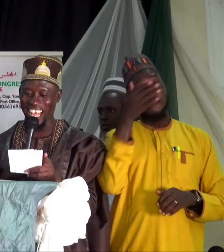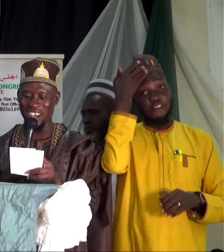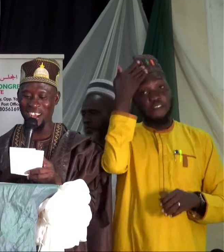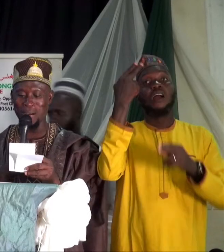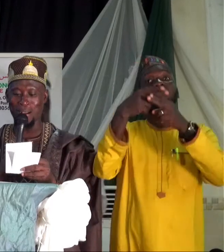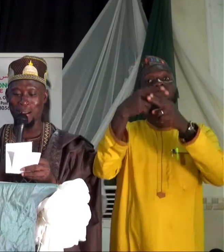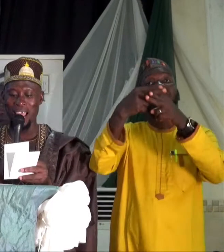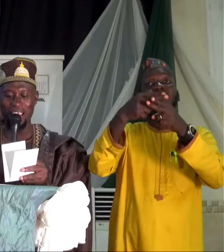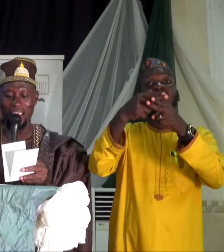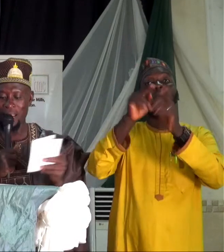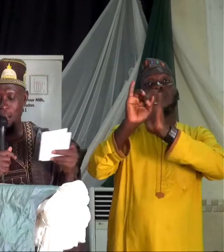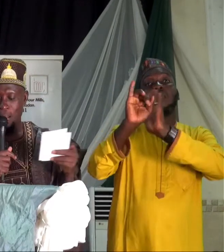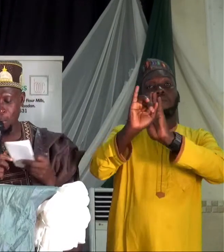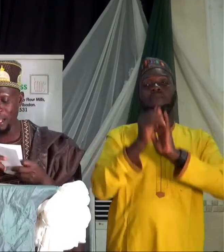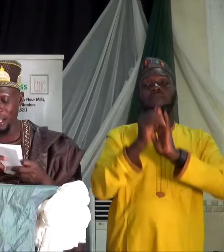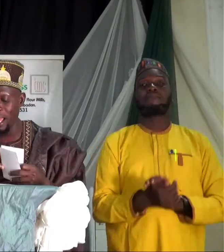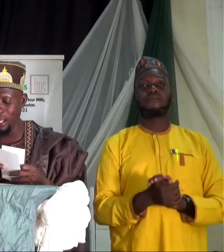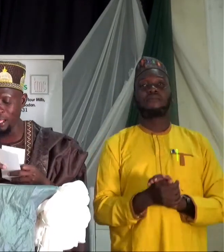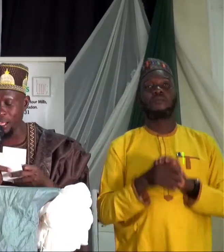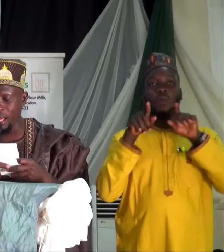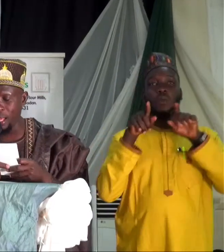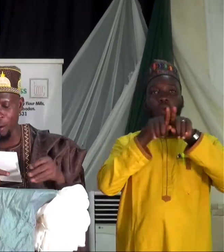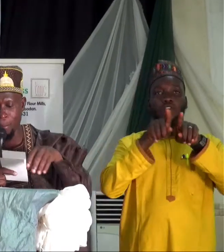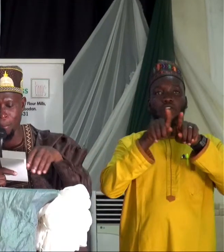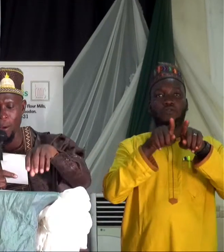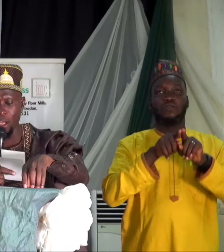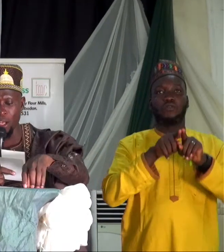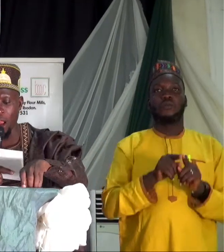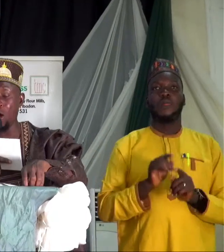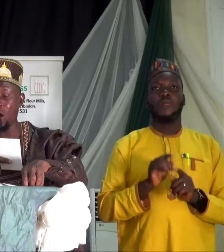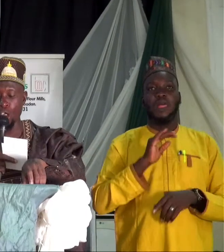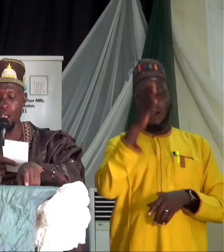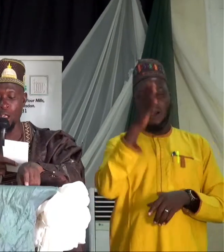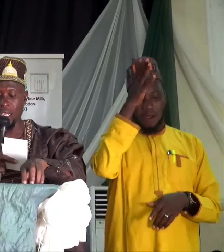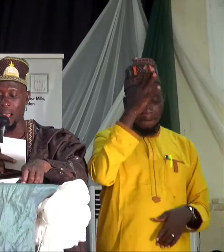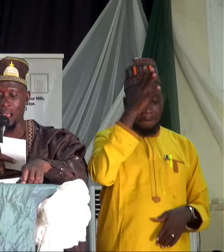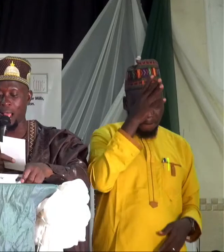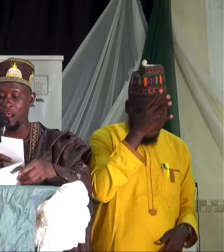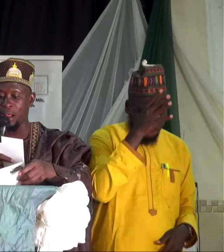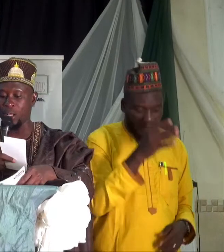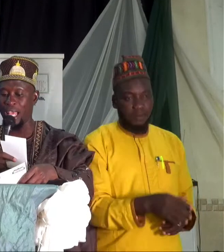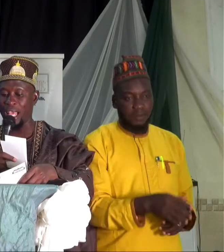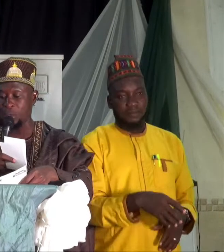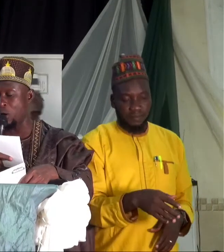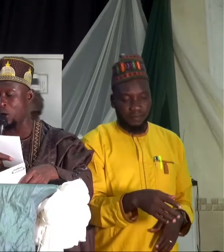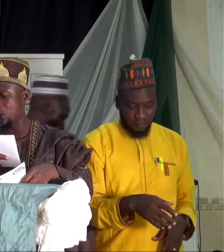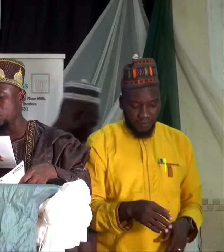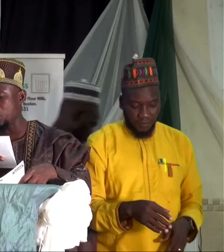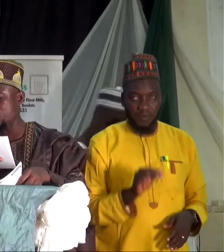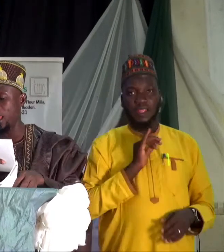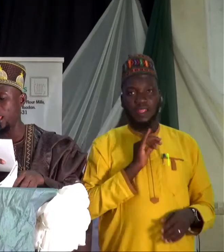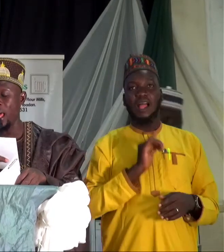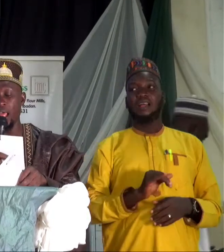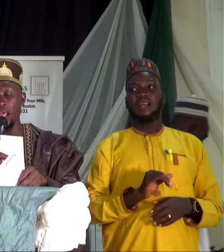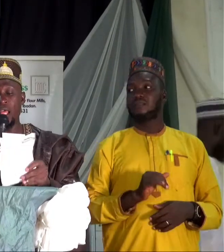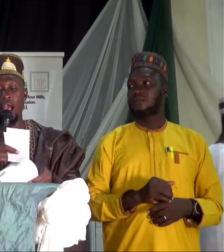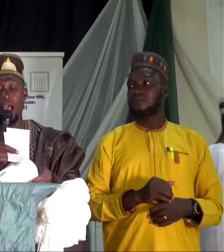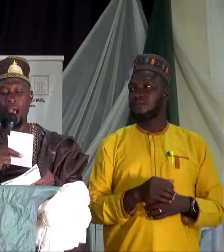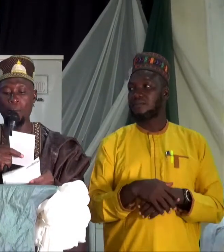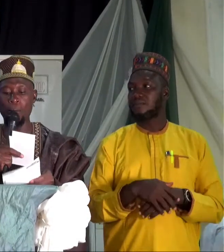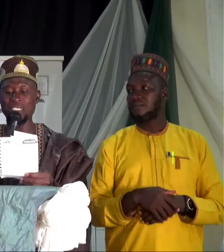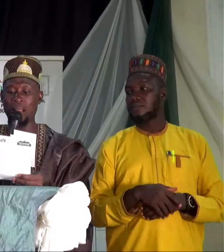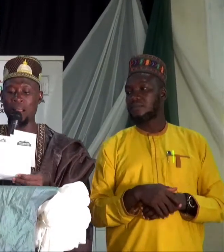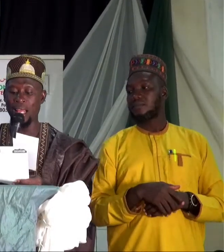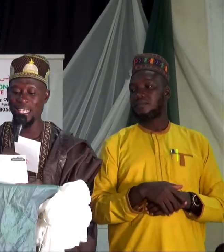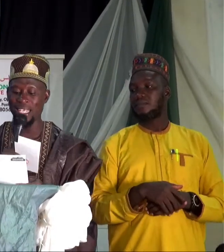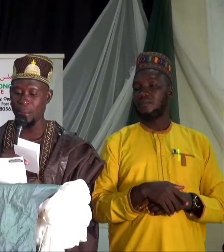awa bawa Bada na ni awa bawa lolo ko ujo kona ni ma recognize you. Insha Allah. Boba se